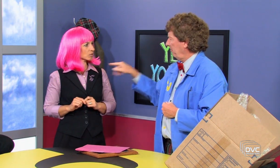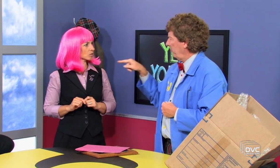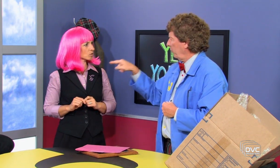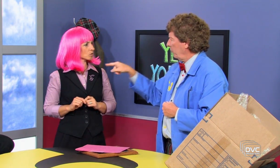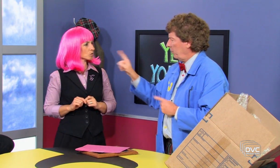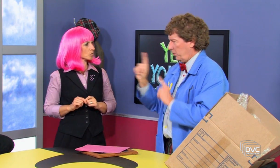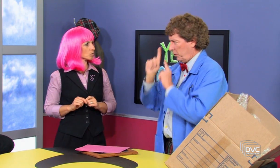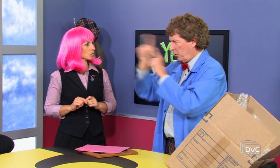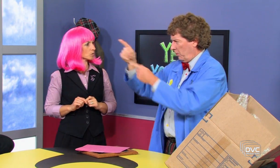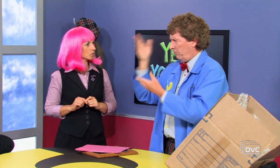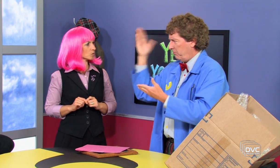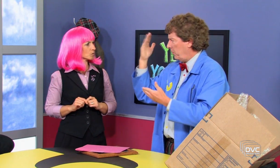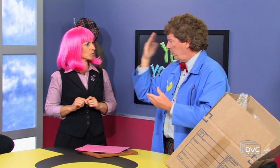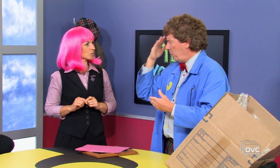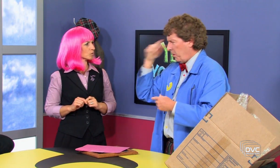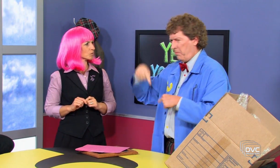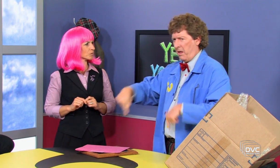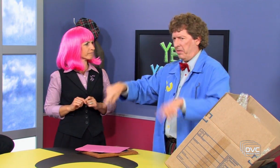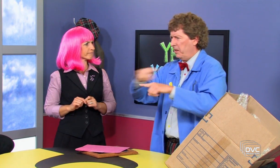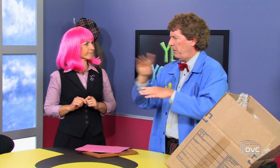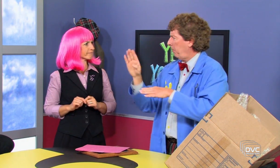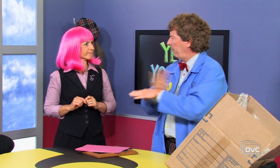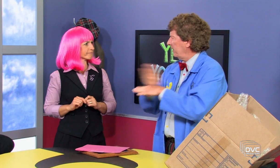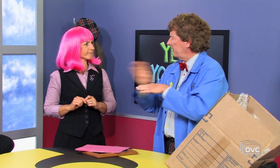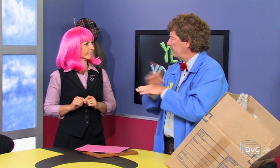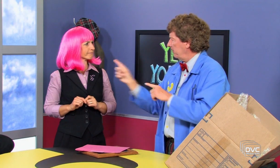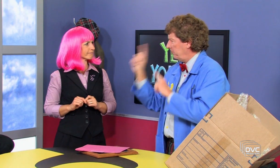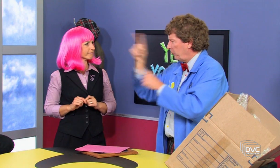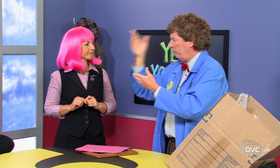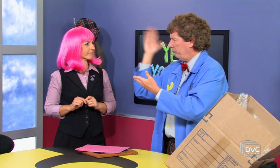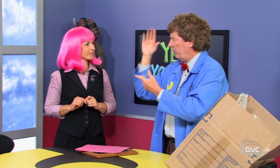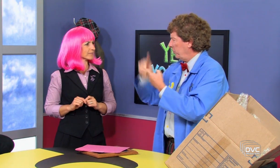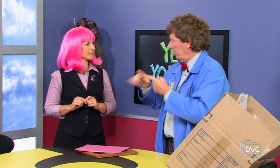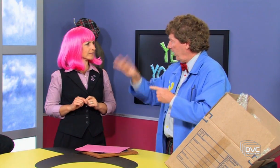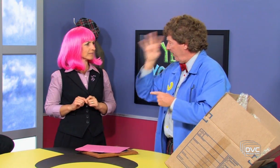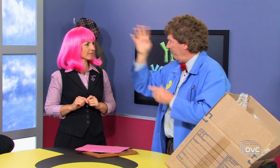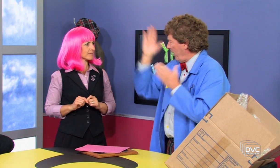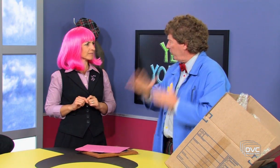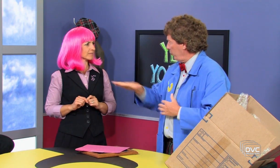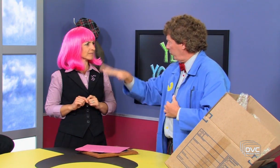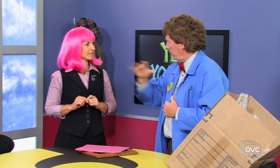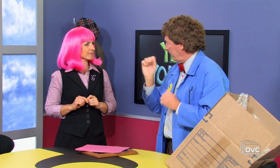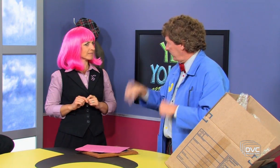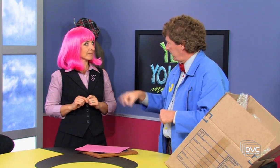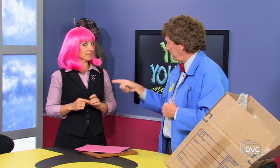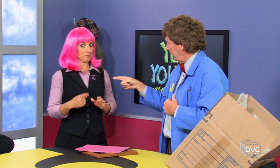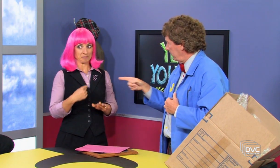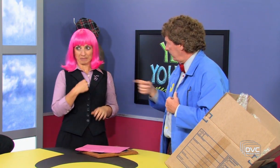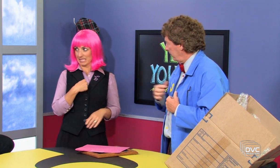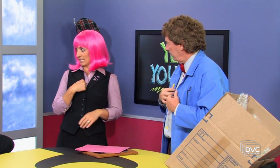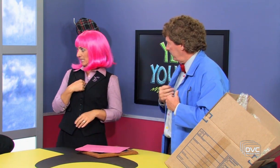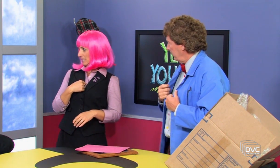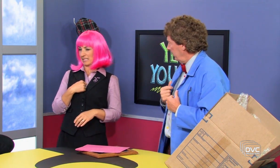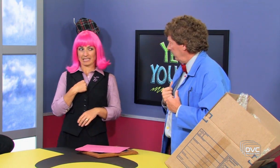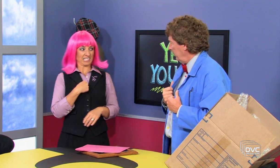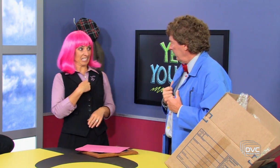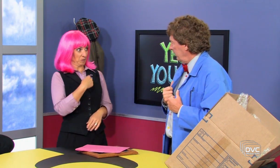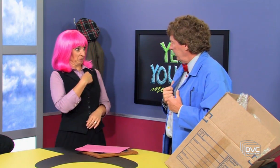should really be giving the presentation. You know about this business. You should be the one to go to the conference. Me?